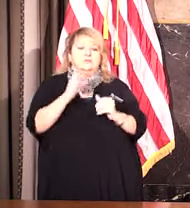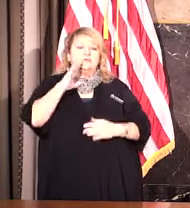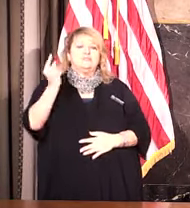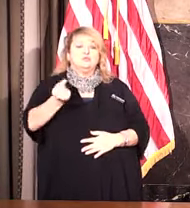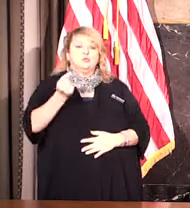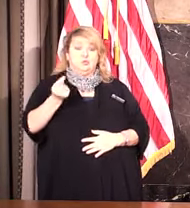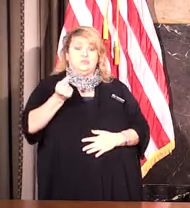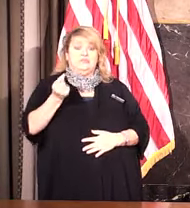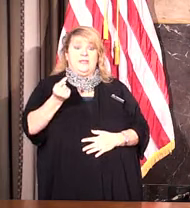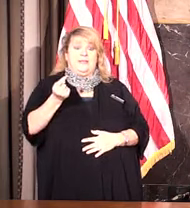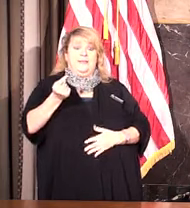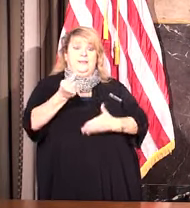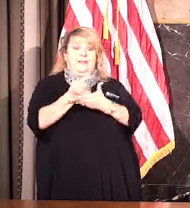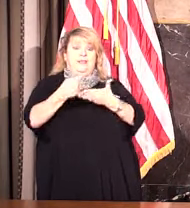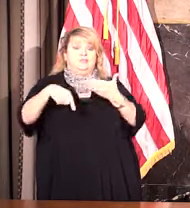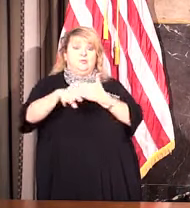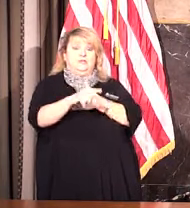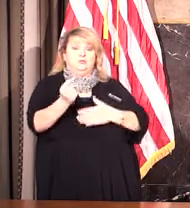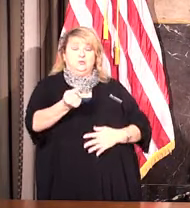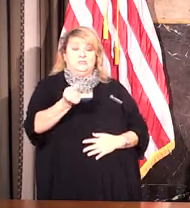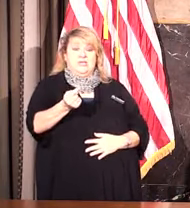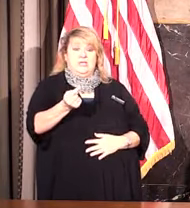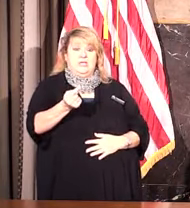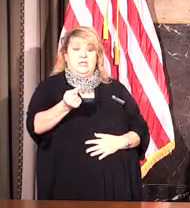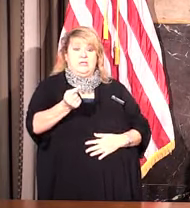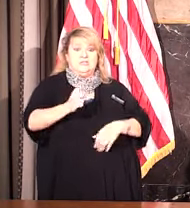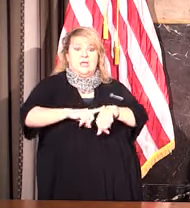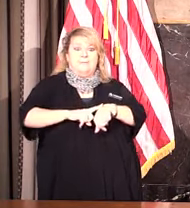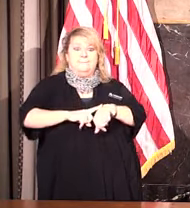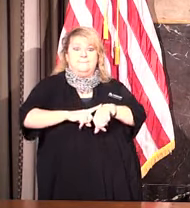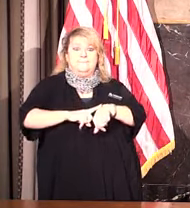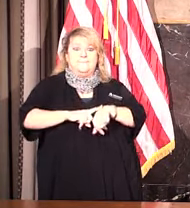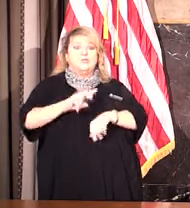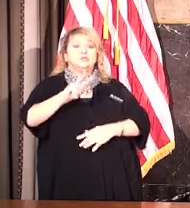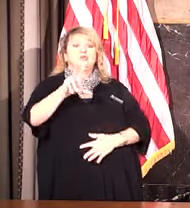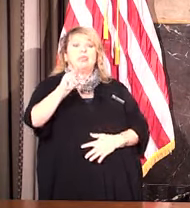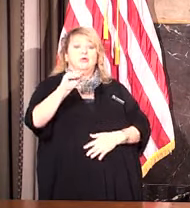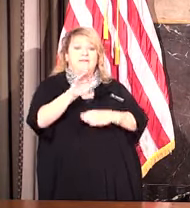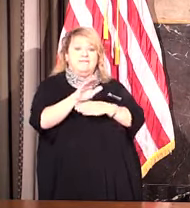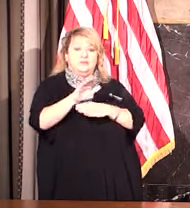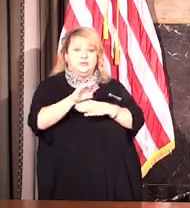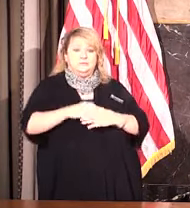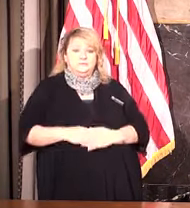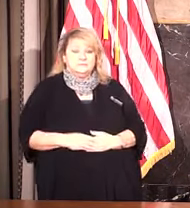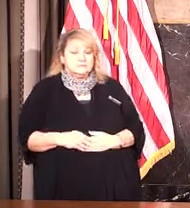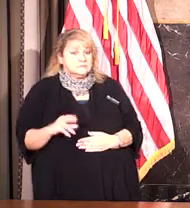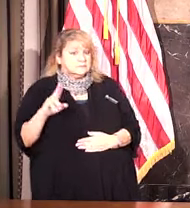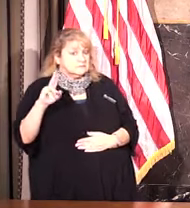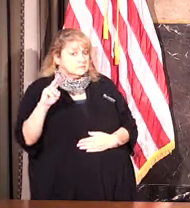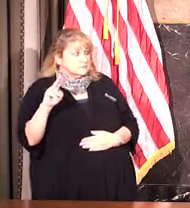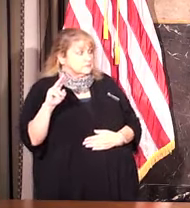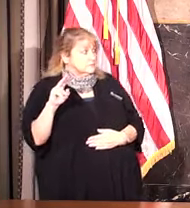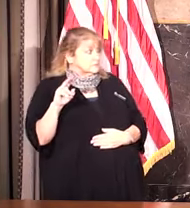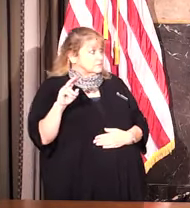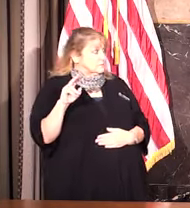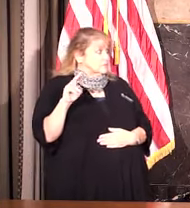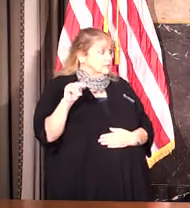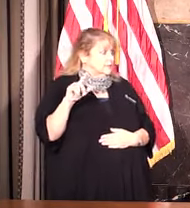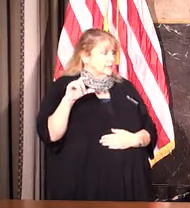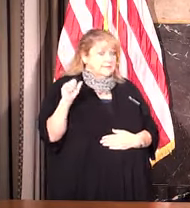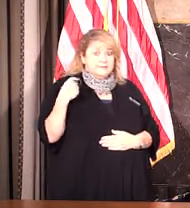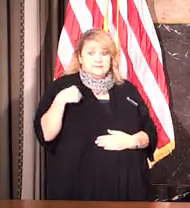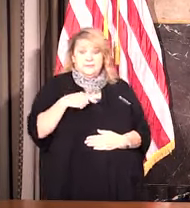Tuesday of next week, and we will do it at 2:30 p.m. unless we